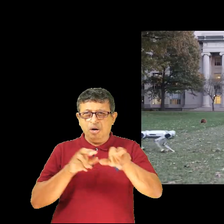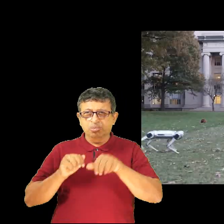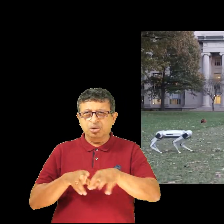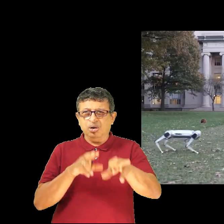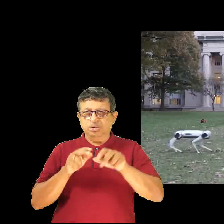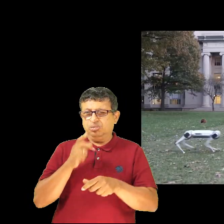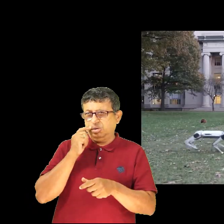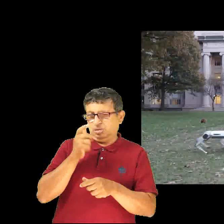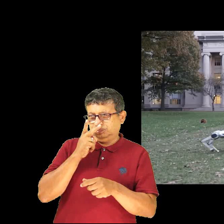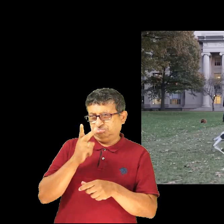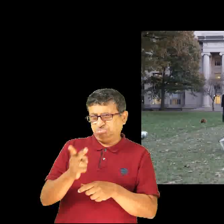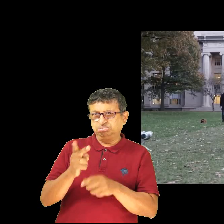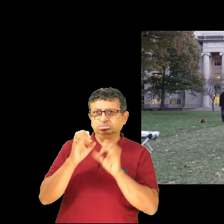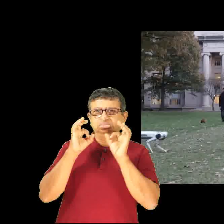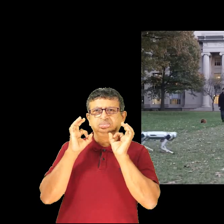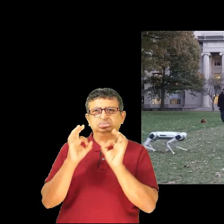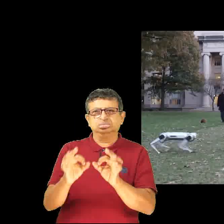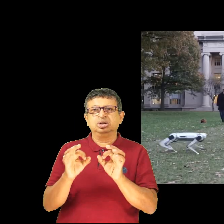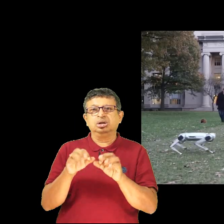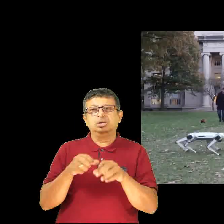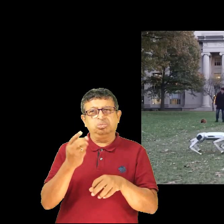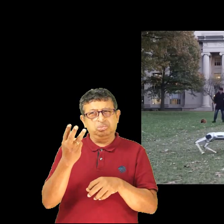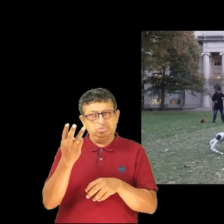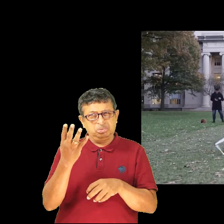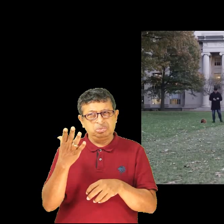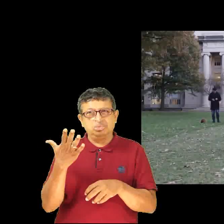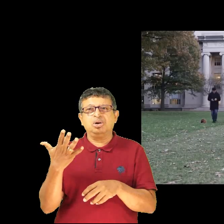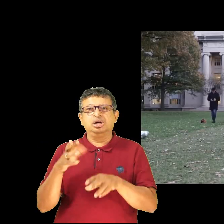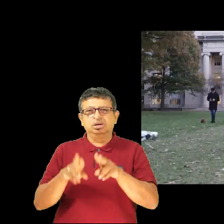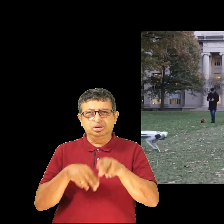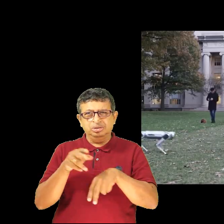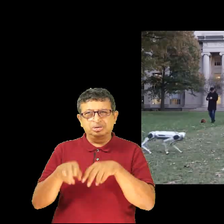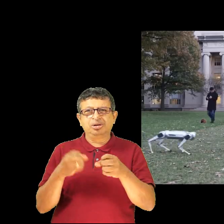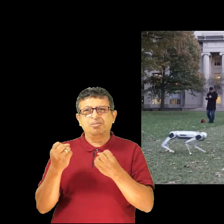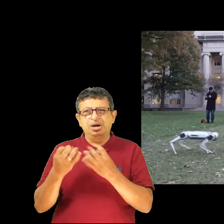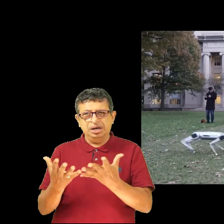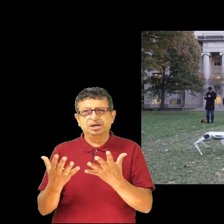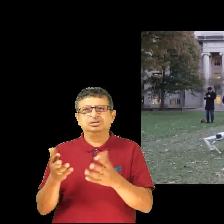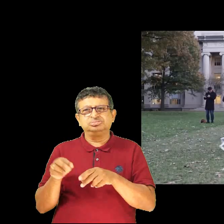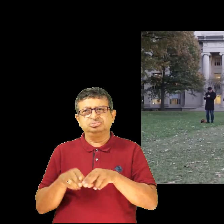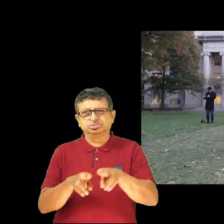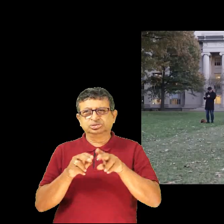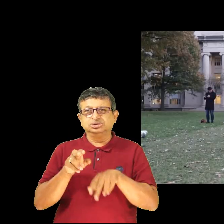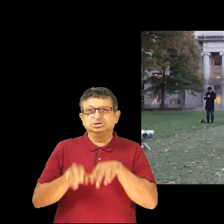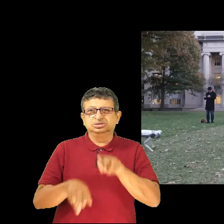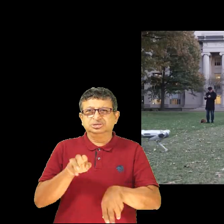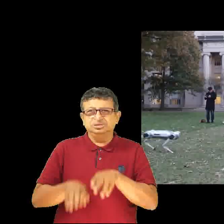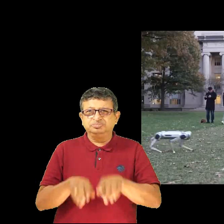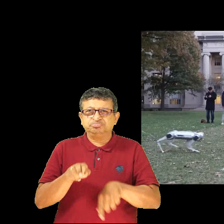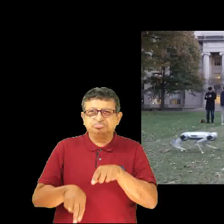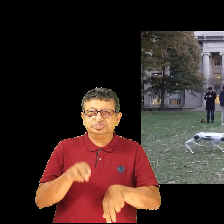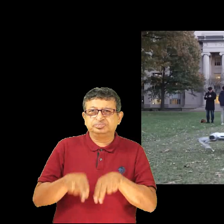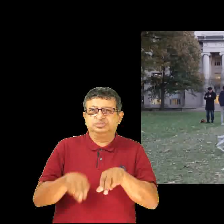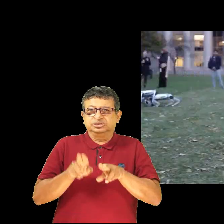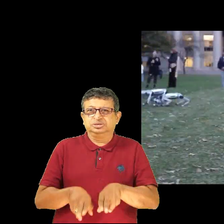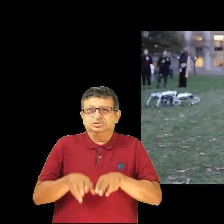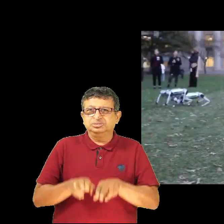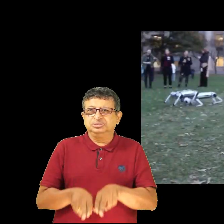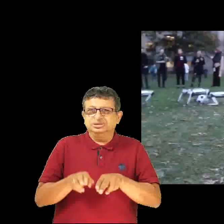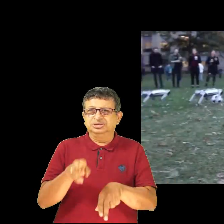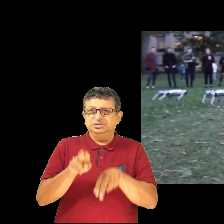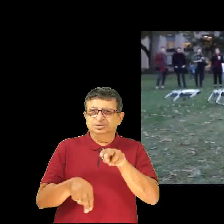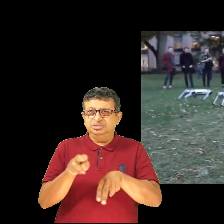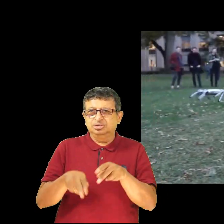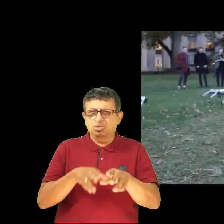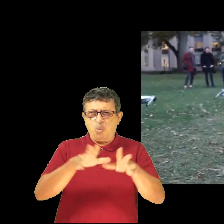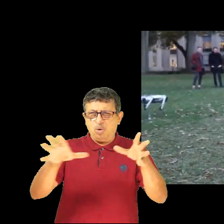has been able to identify and jump over a series of multiple obstacles of 40 centimeters high, which are double the size of the robot. Heck, it